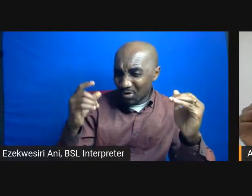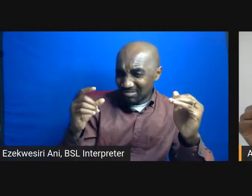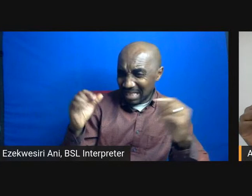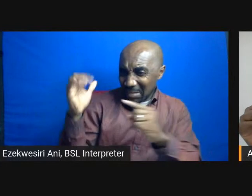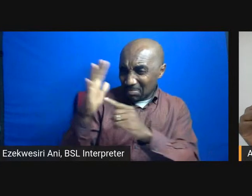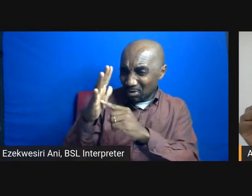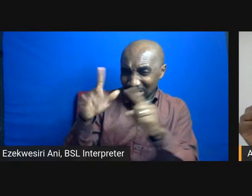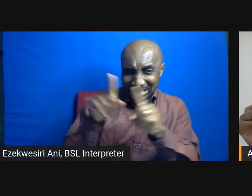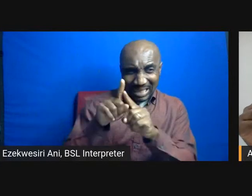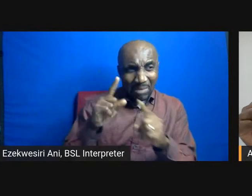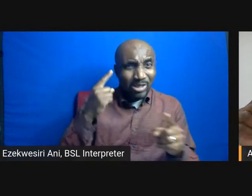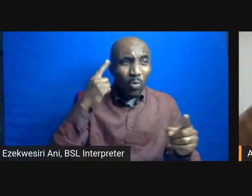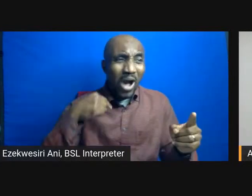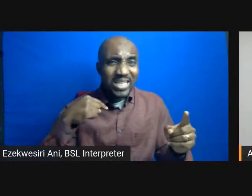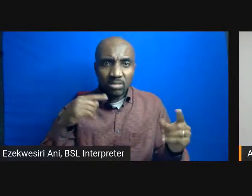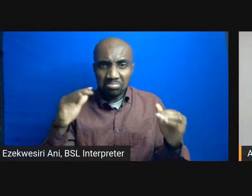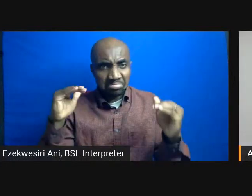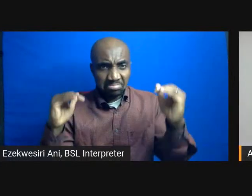white counterparts.